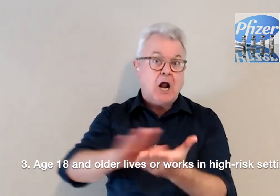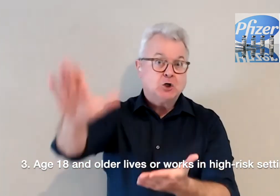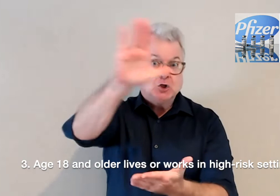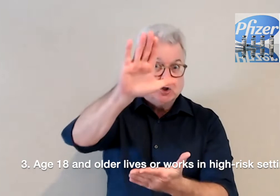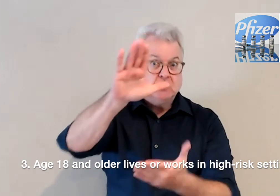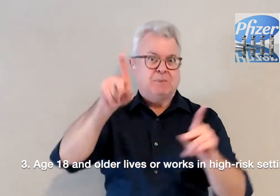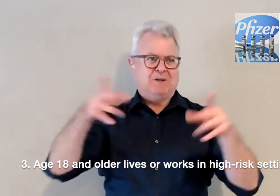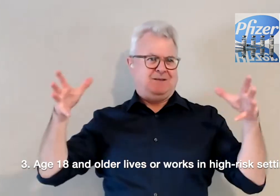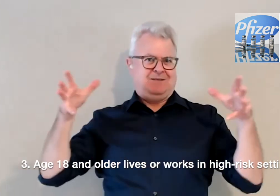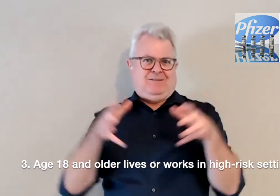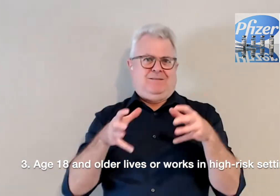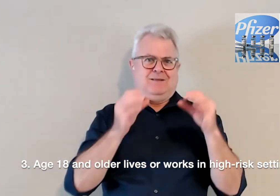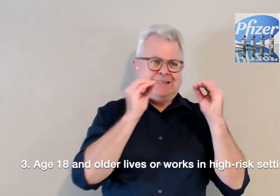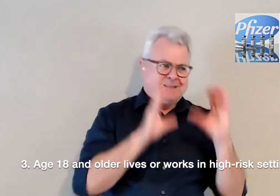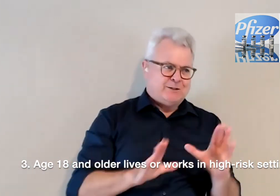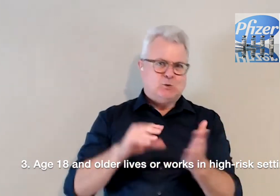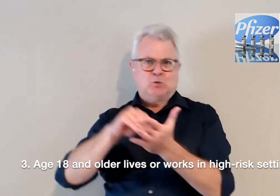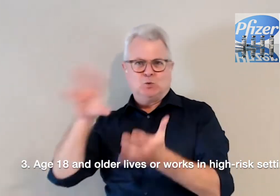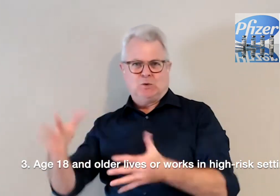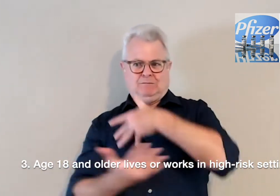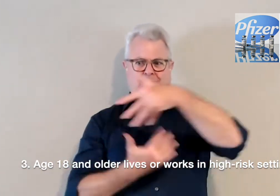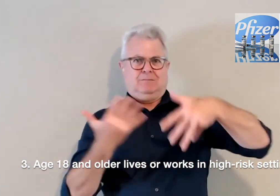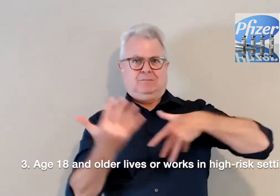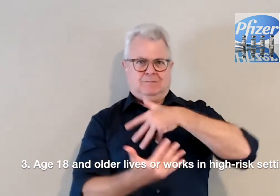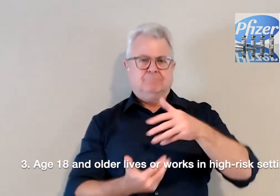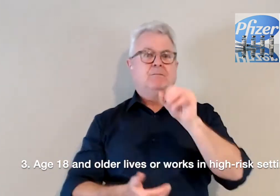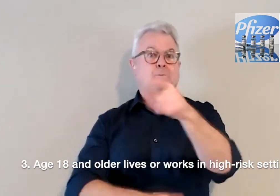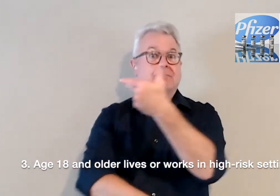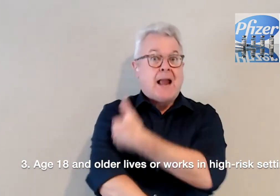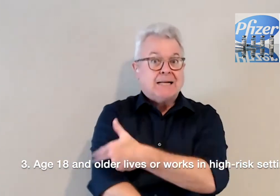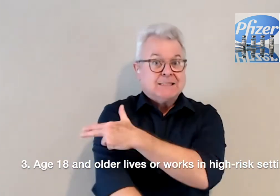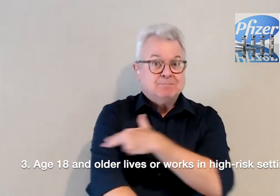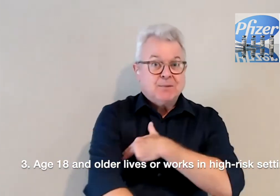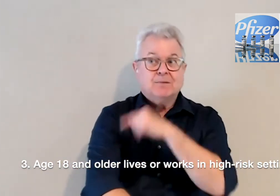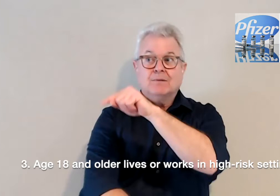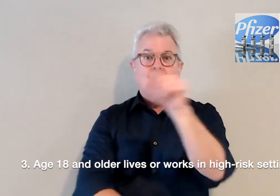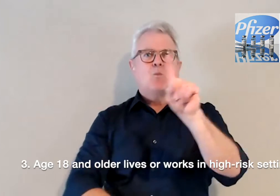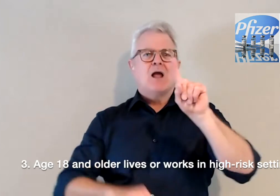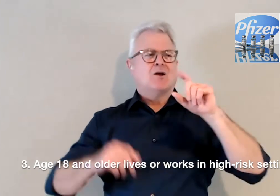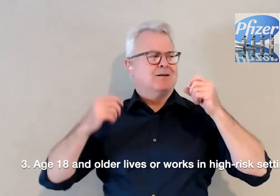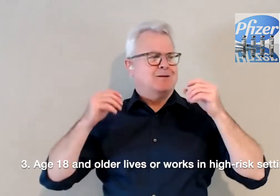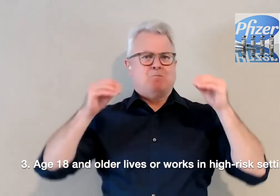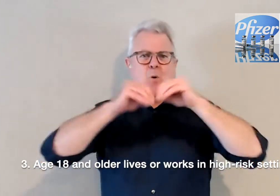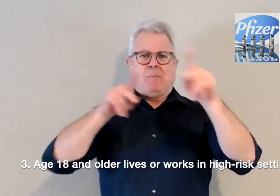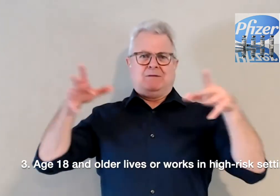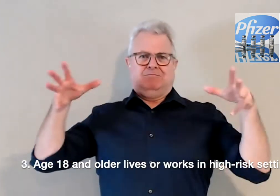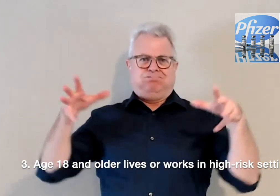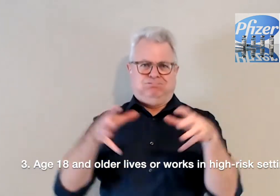contact with a lot of people, such as a college or a university, where you have a mixture of a lot of students and teachers, perhaps maybe a medical